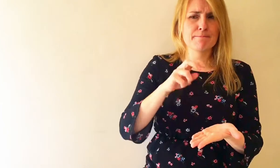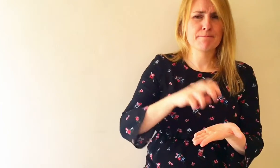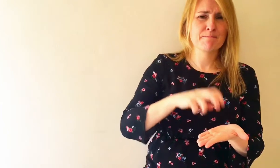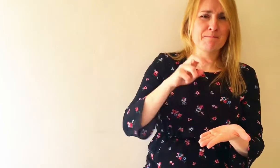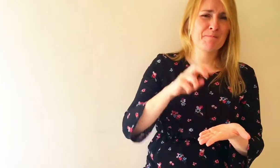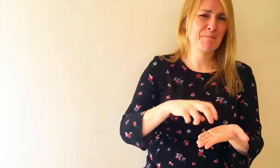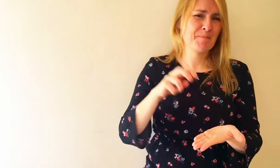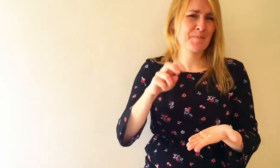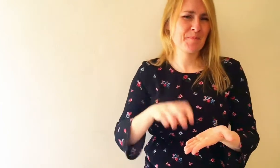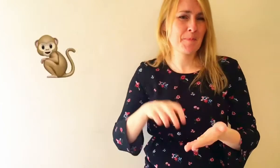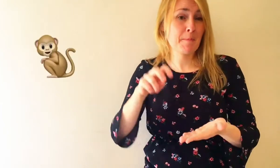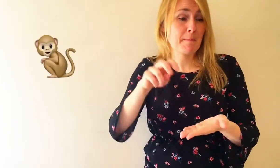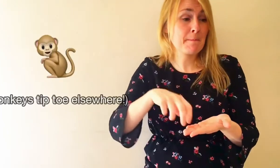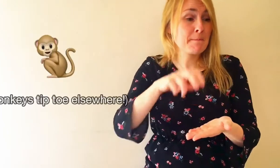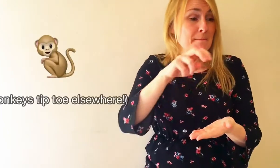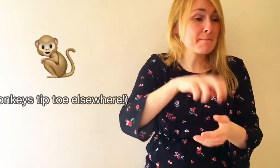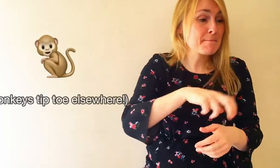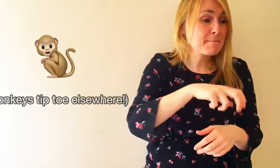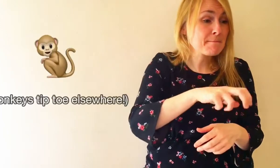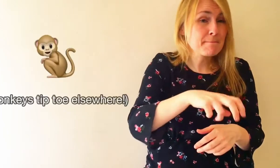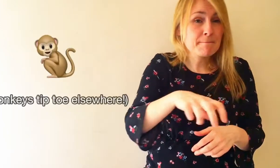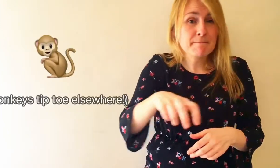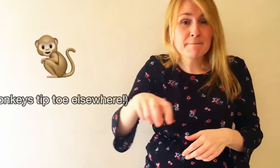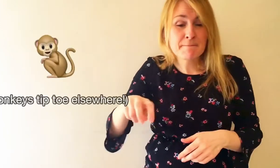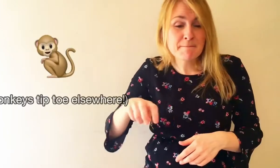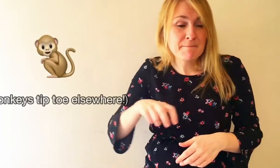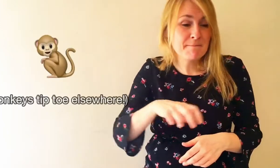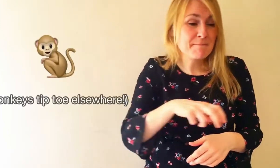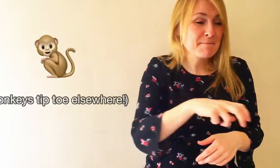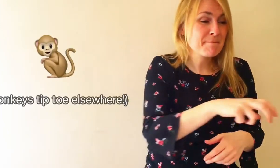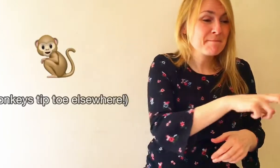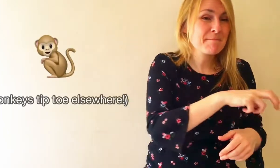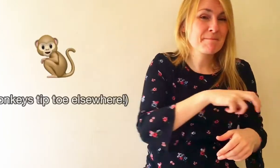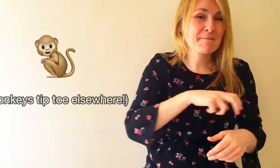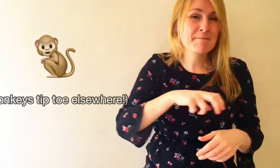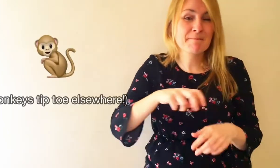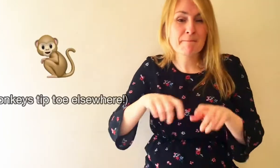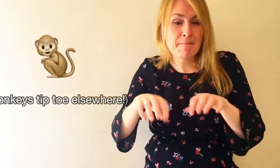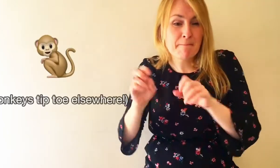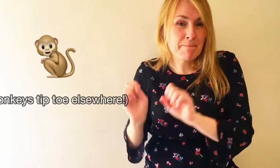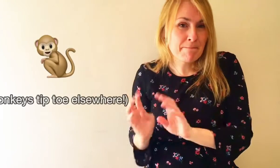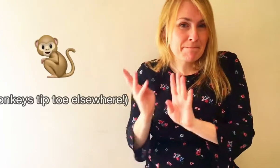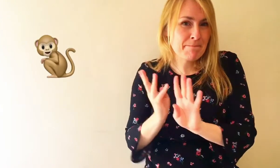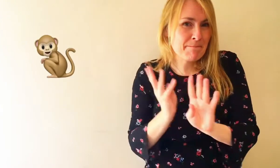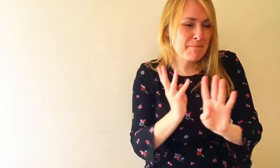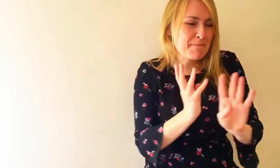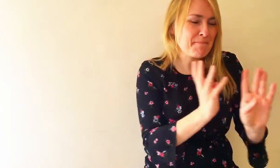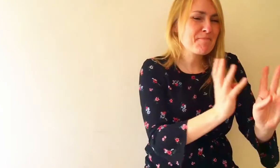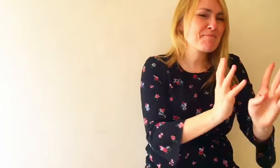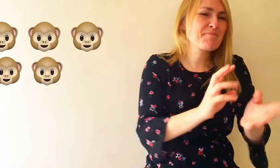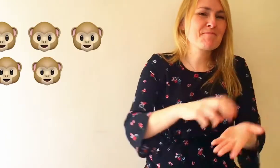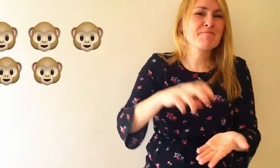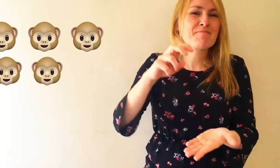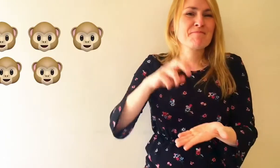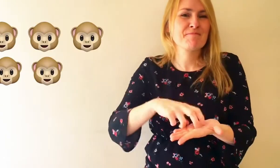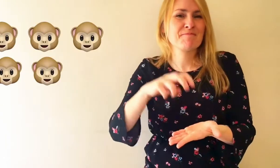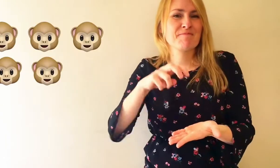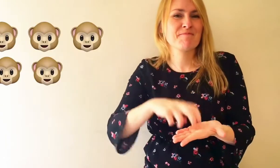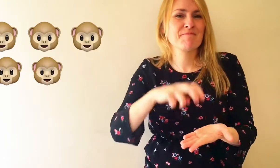little